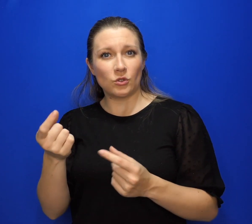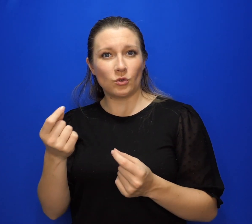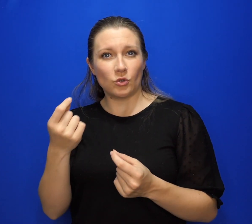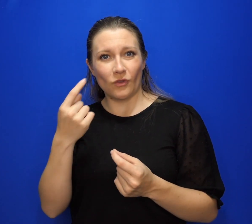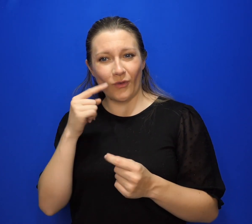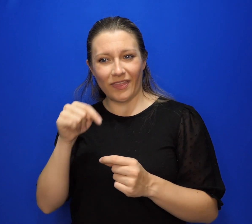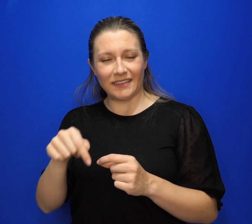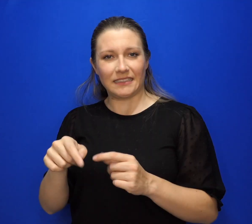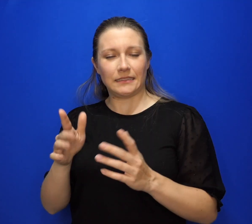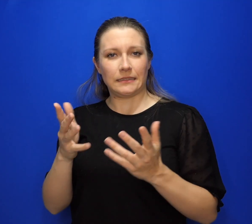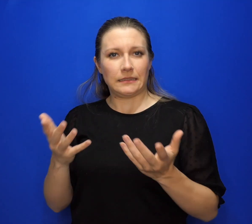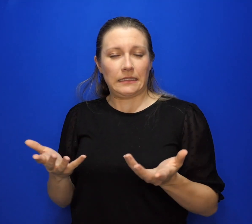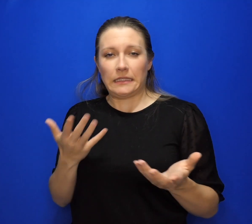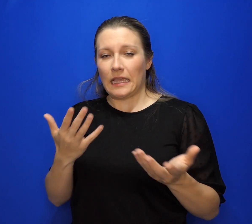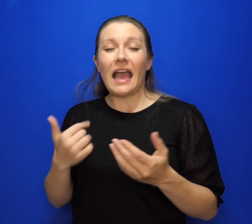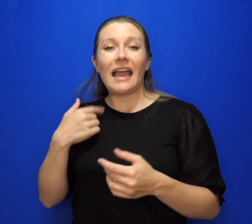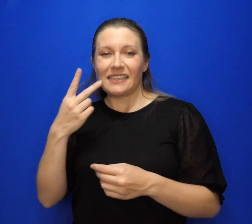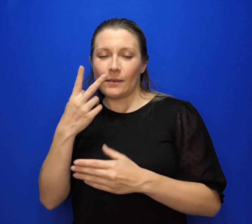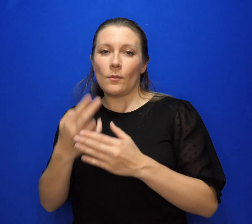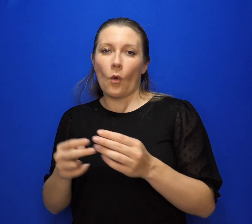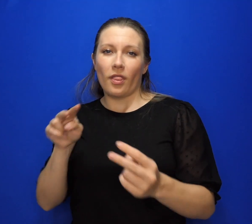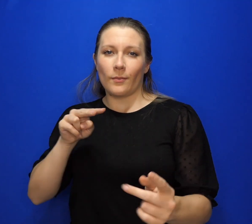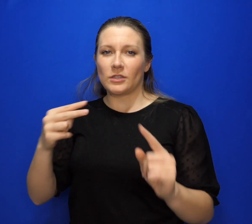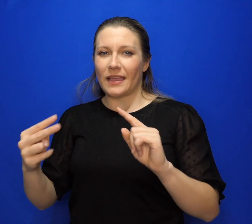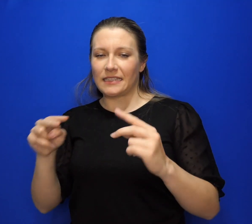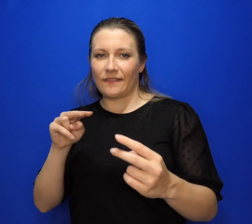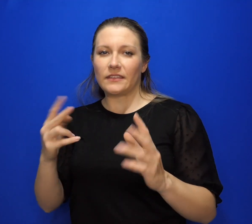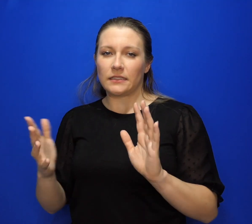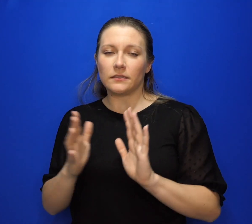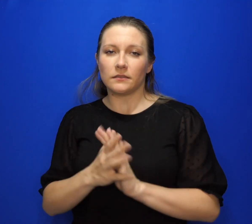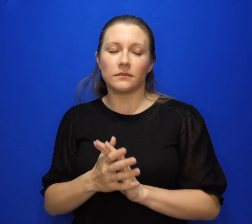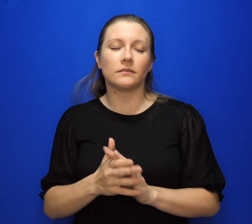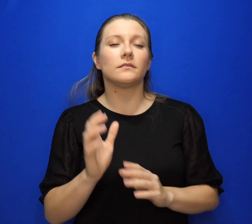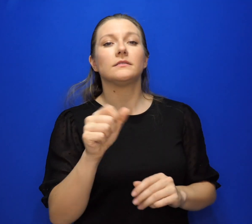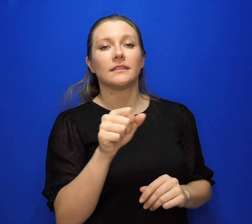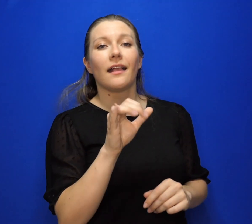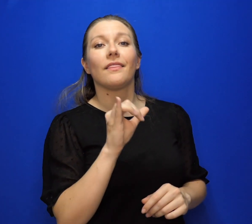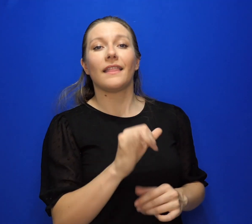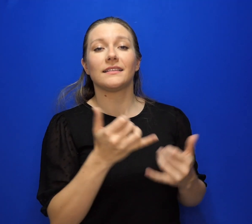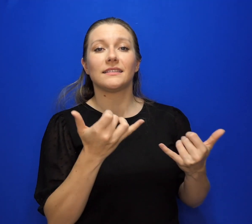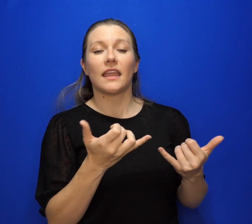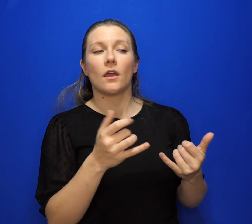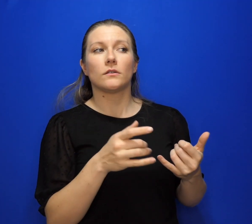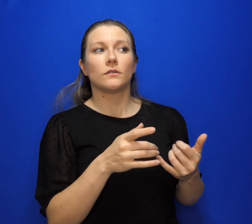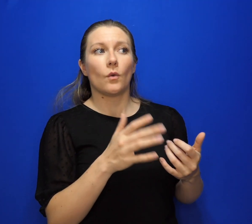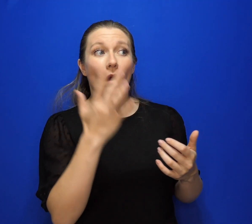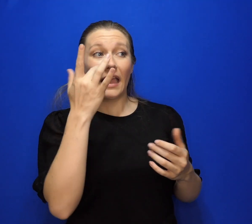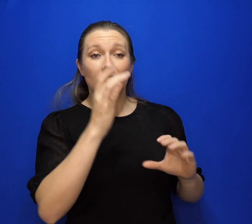it, you know? Right. It must be. And that's where the communication part really, if you want a team